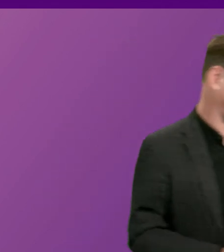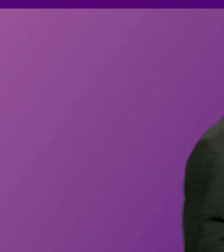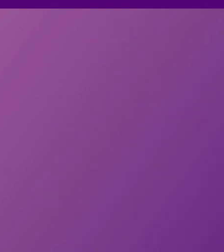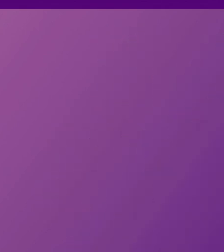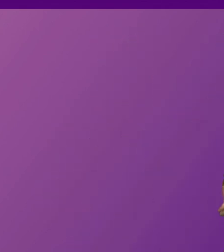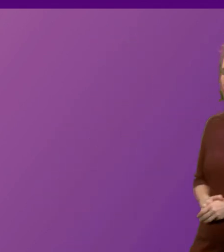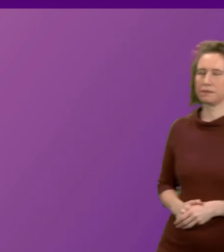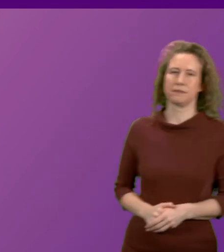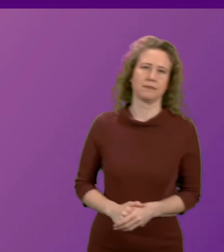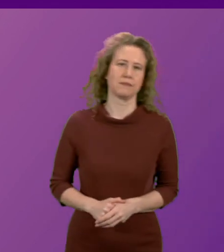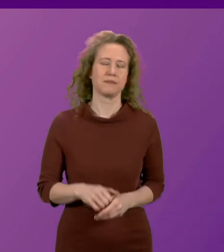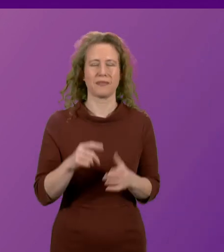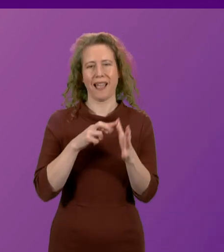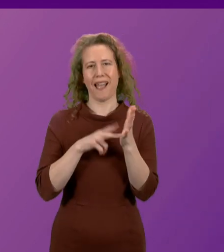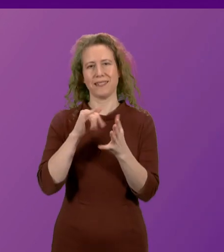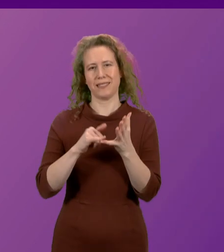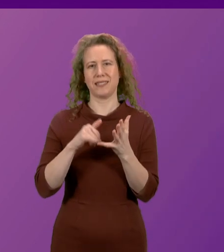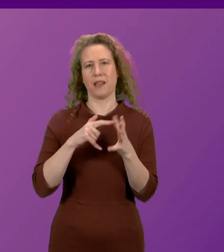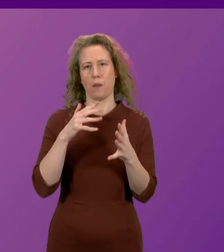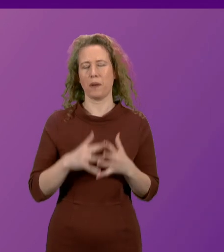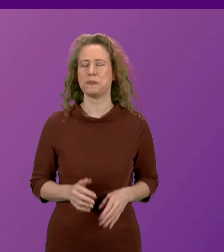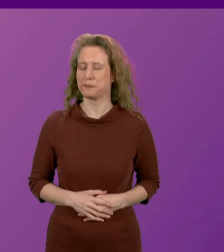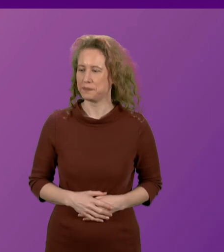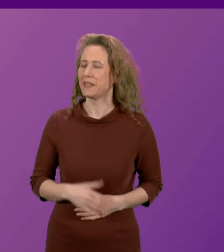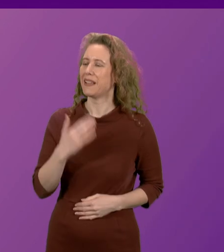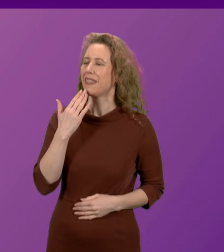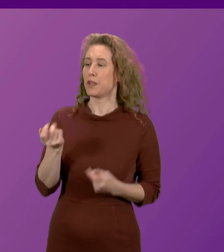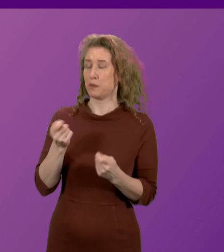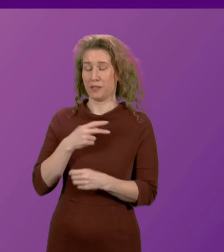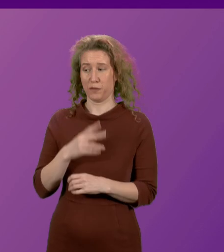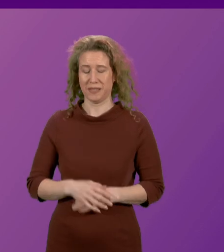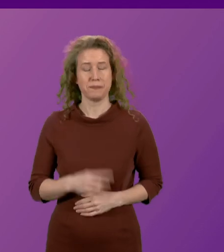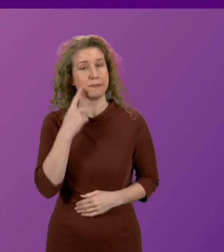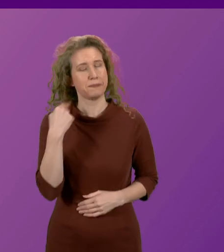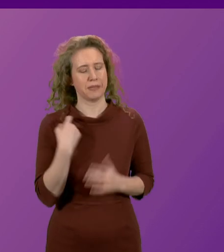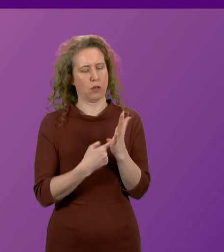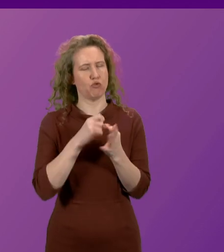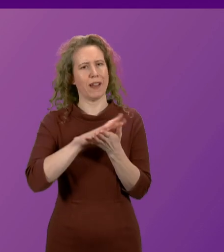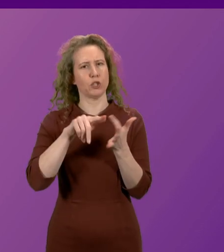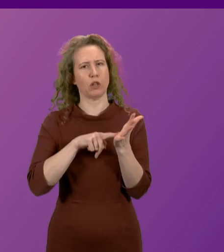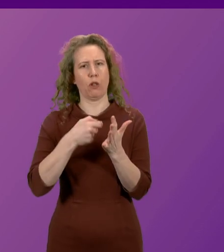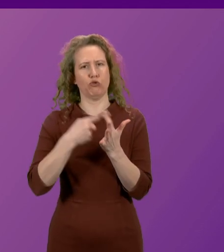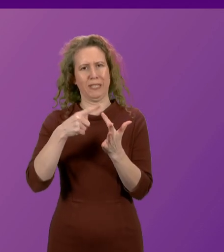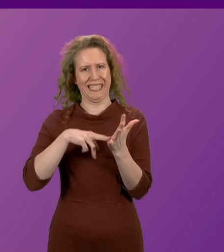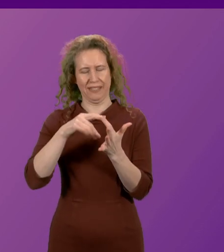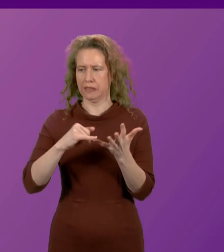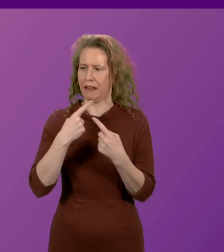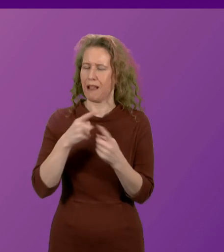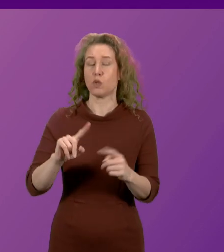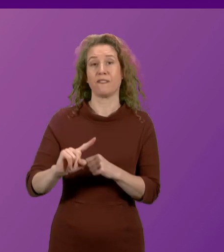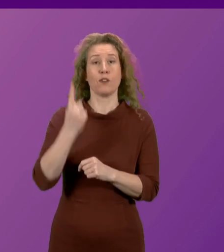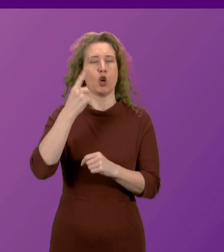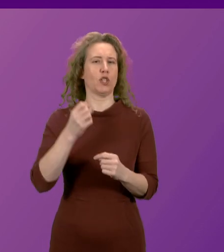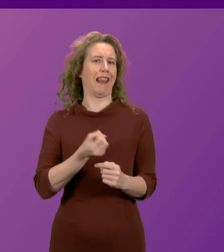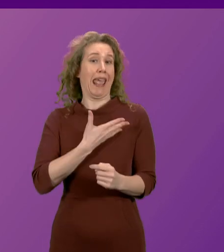Question number two, Anna Sarwar. Thank you, Presiding Officer. Yesterday, Rachel Reeves announced the first Labour budget in 14